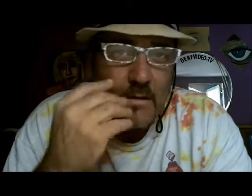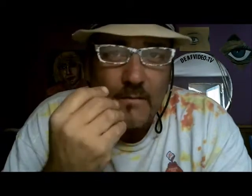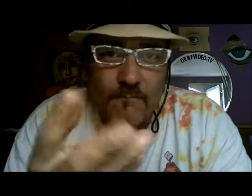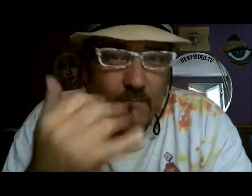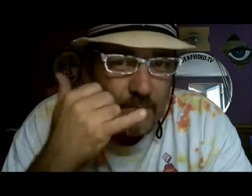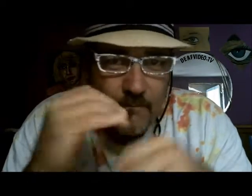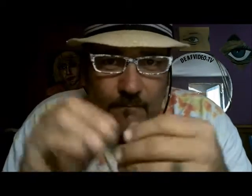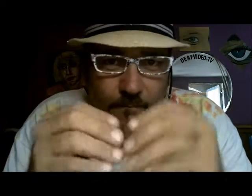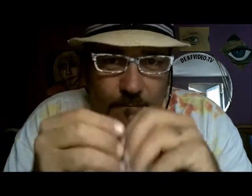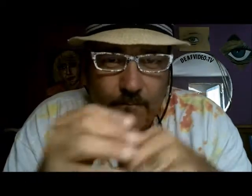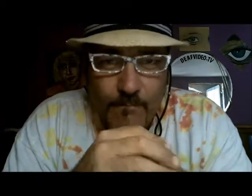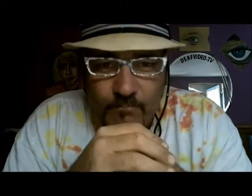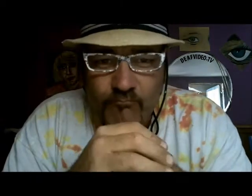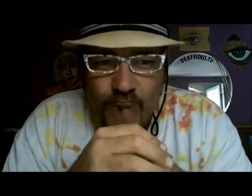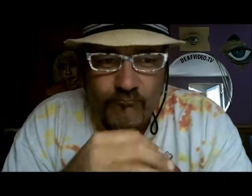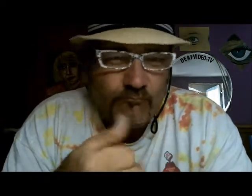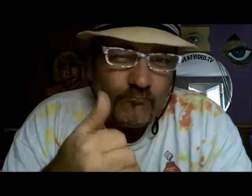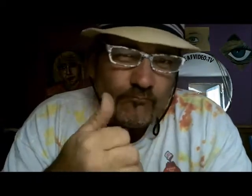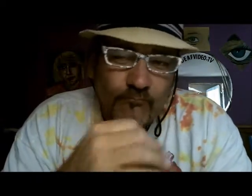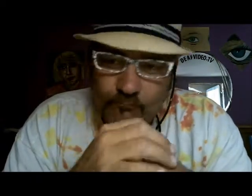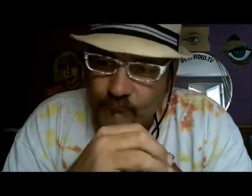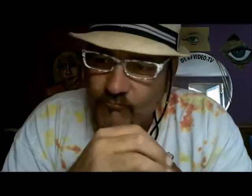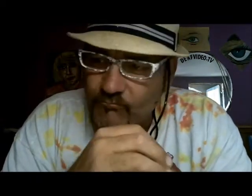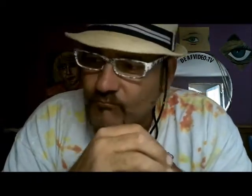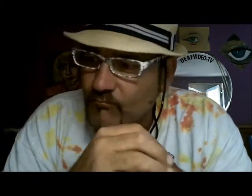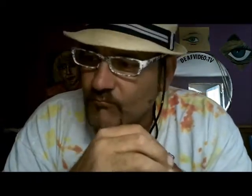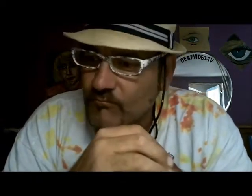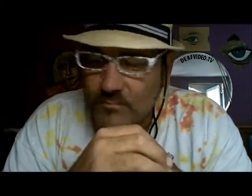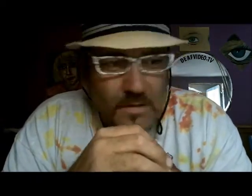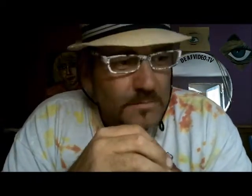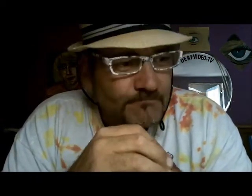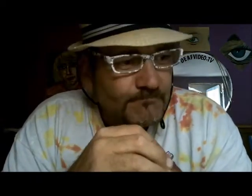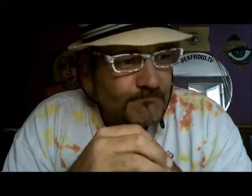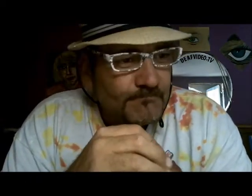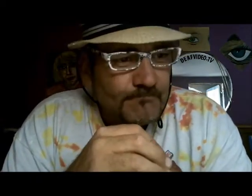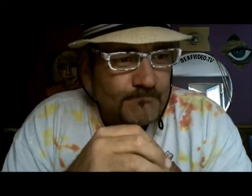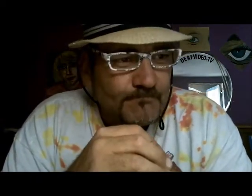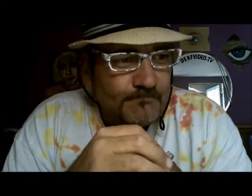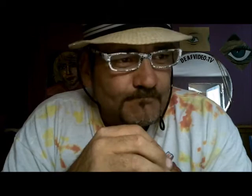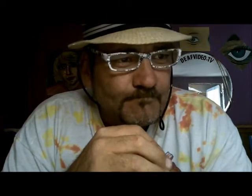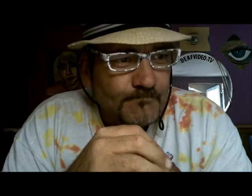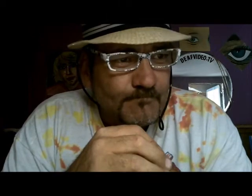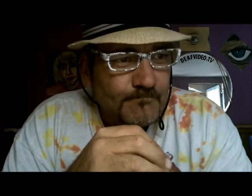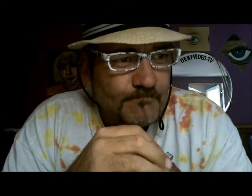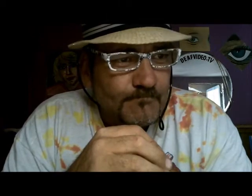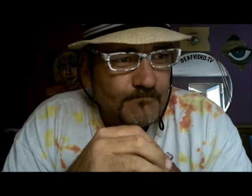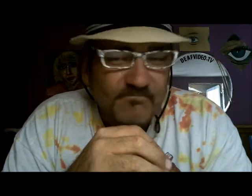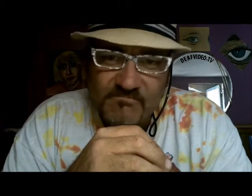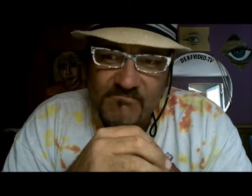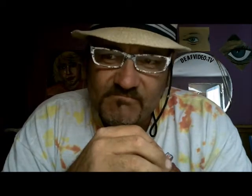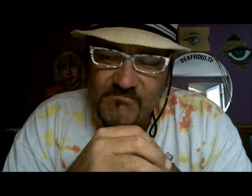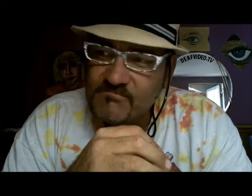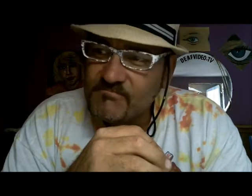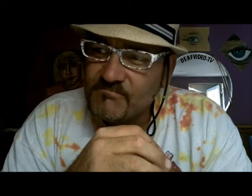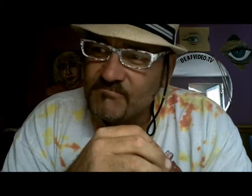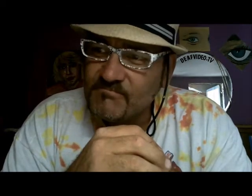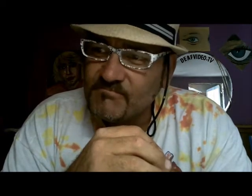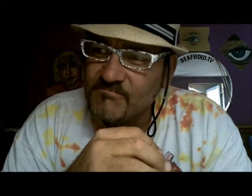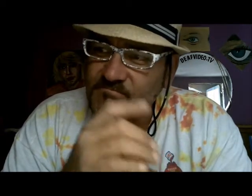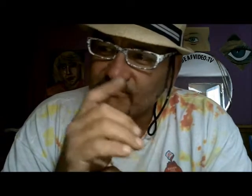He's been beaten. Can't you track him? Hinkle's only streaming this to his home computer. This is for us. He knows